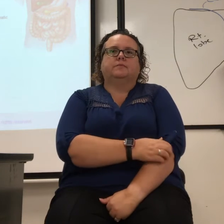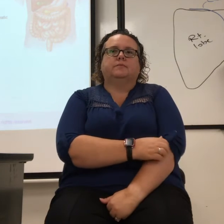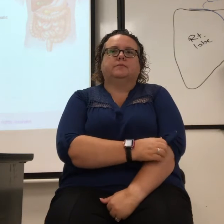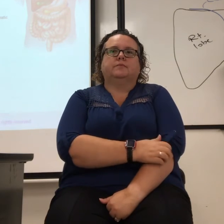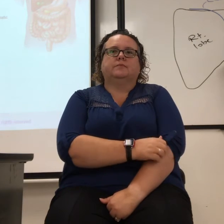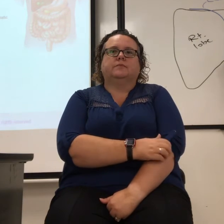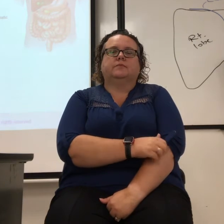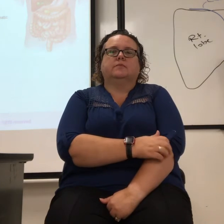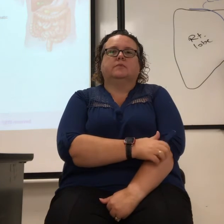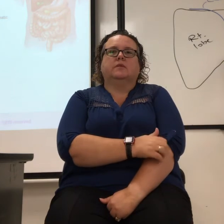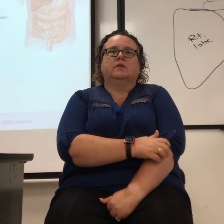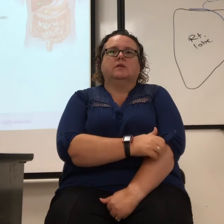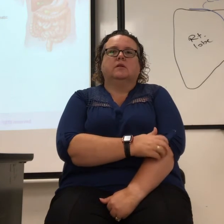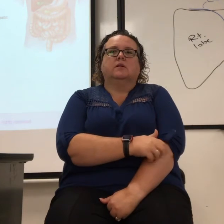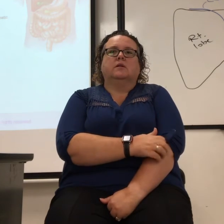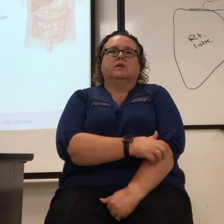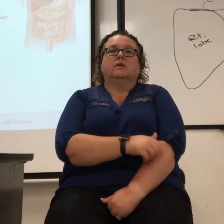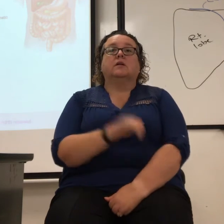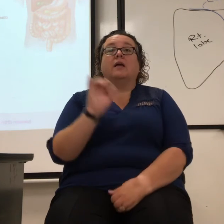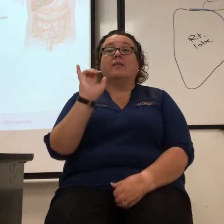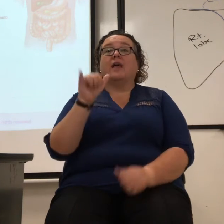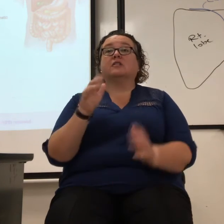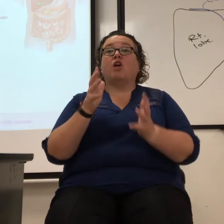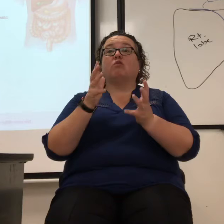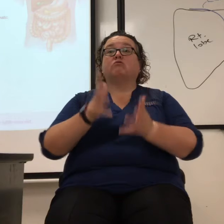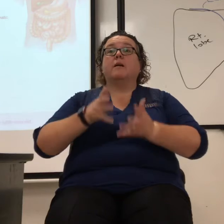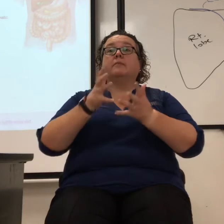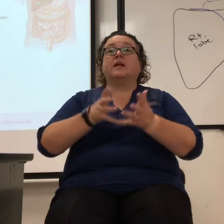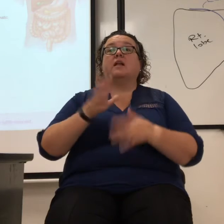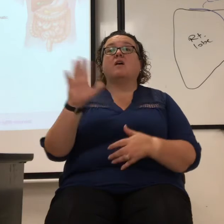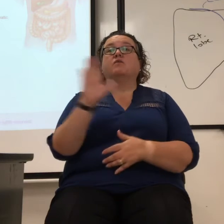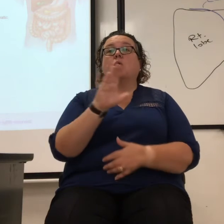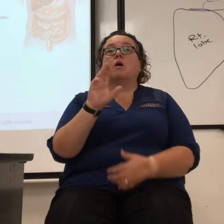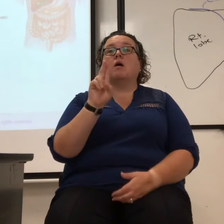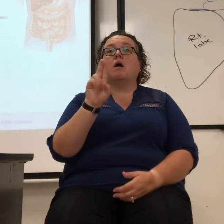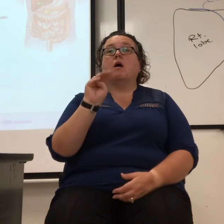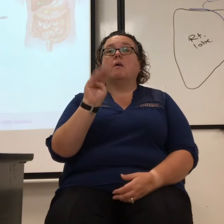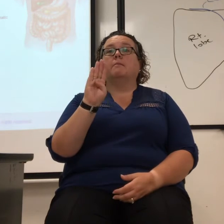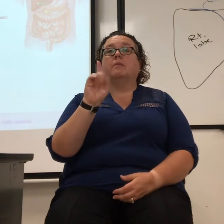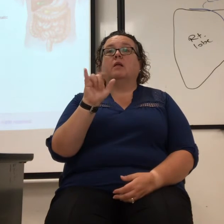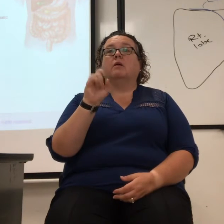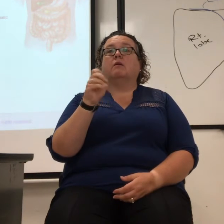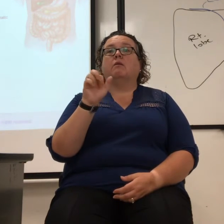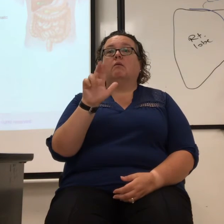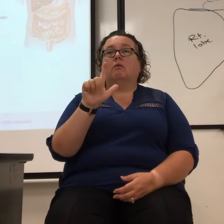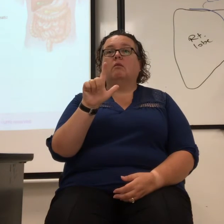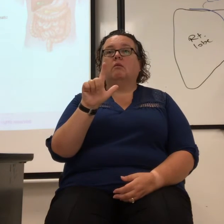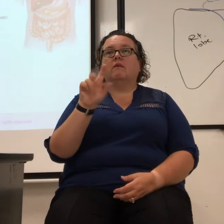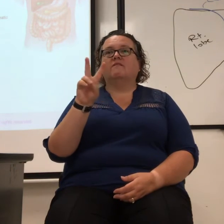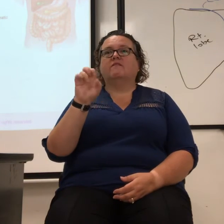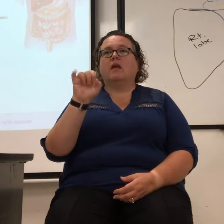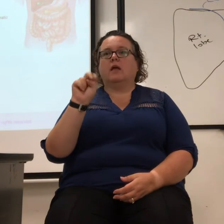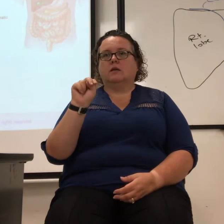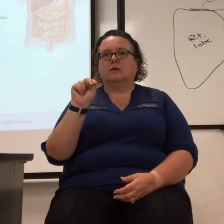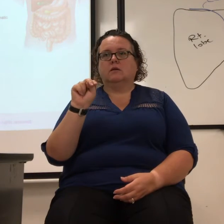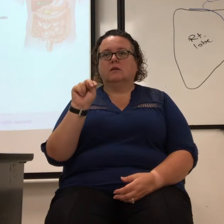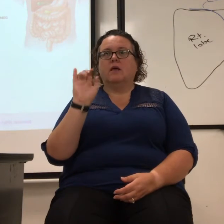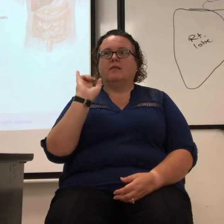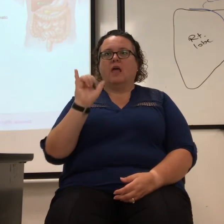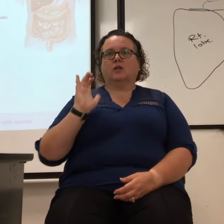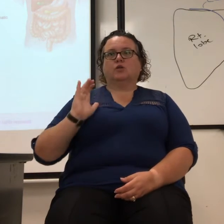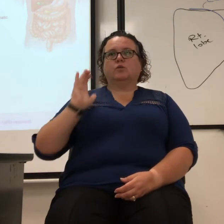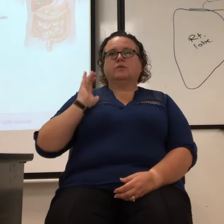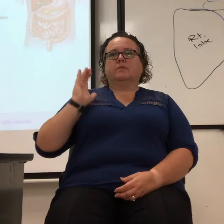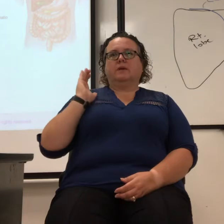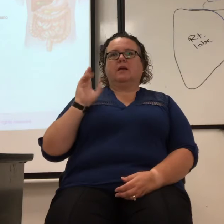It's the remnant of the umbilical vein. So this is the ligamentum teres, or round ligament, containing what used to